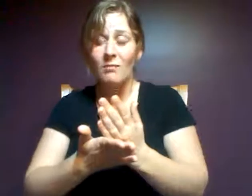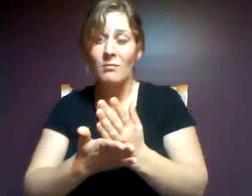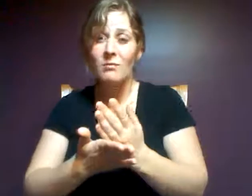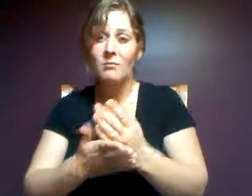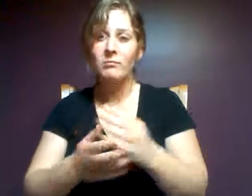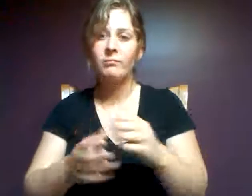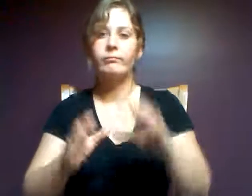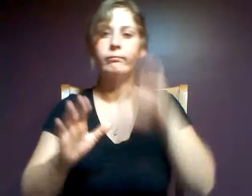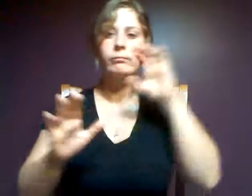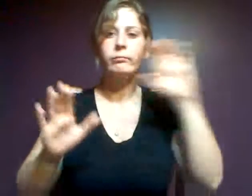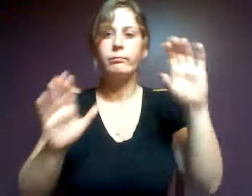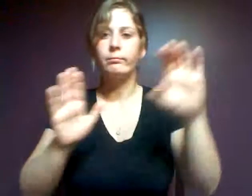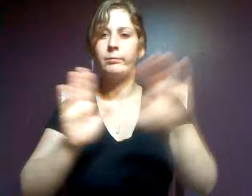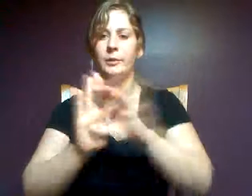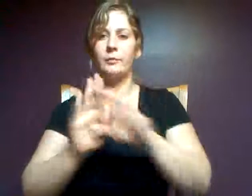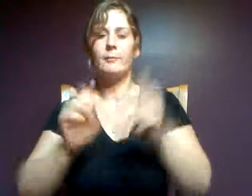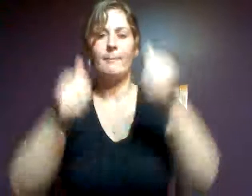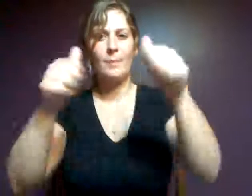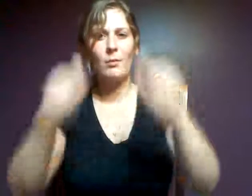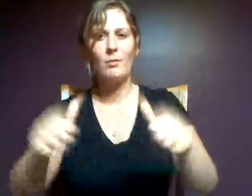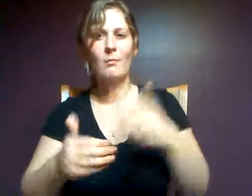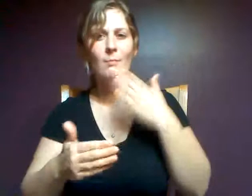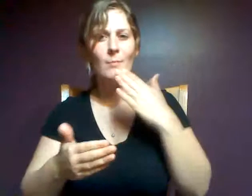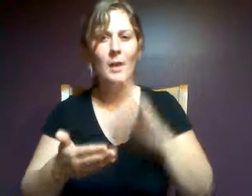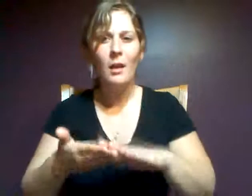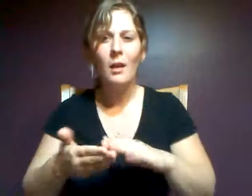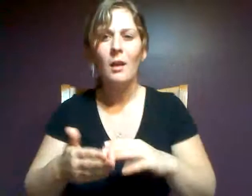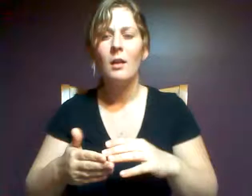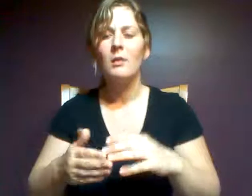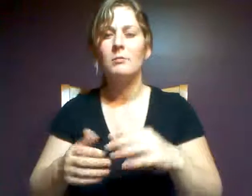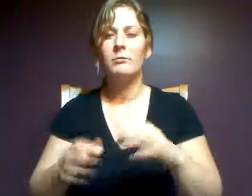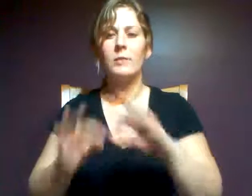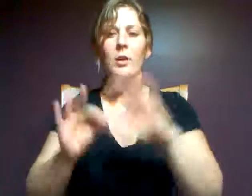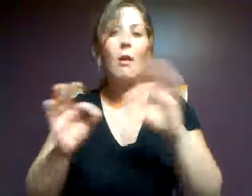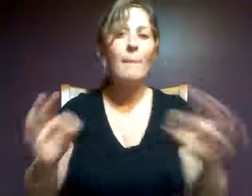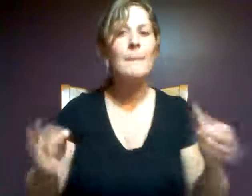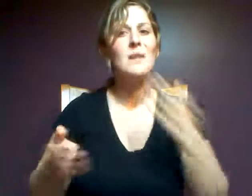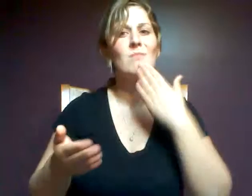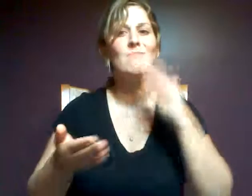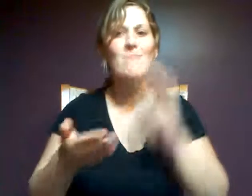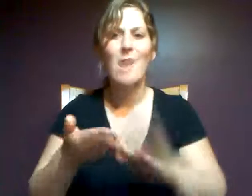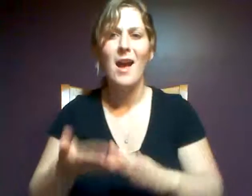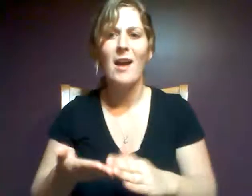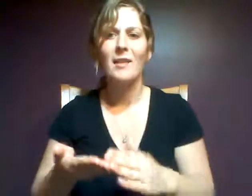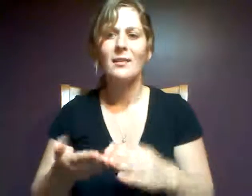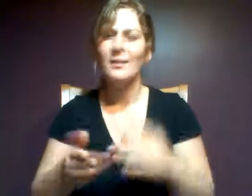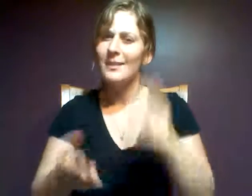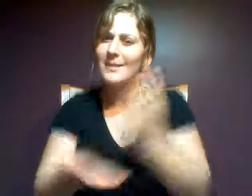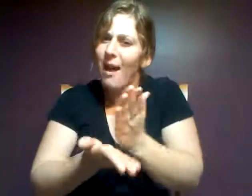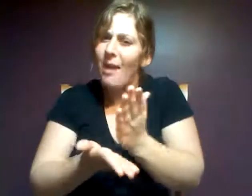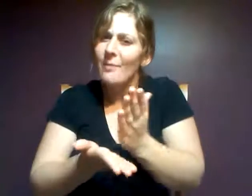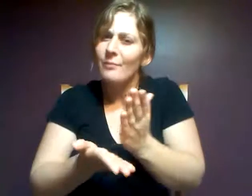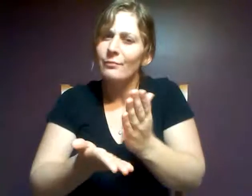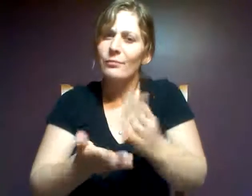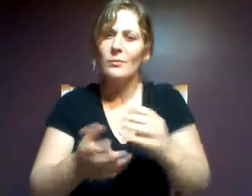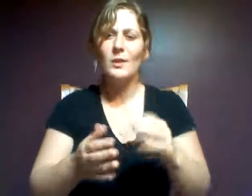social networks. We can compliment people based on their effort and their actions and not on their